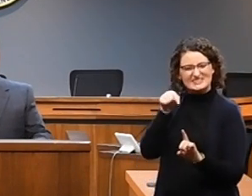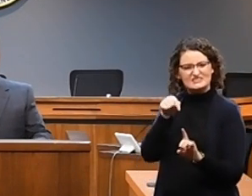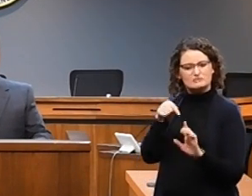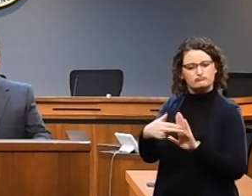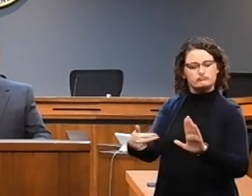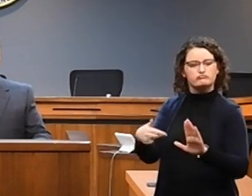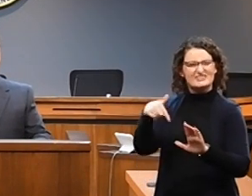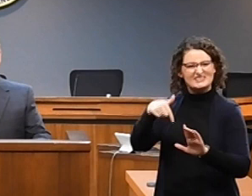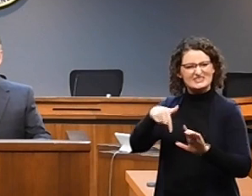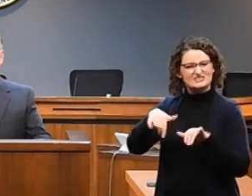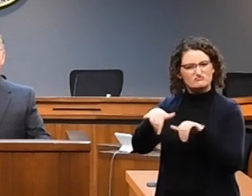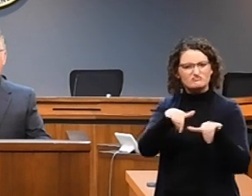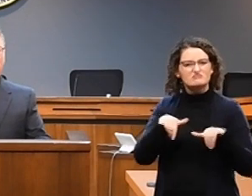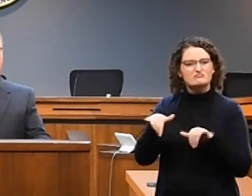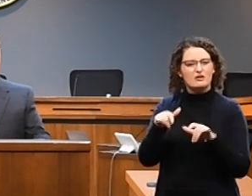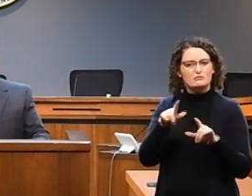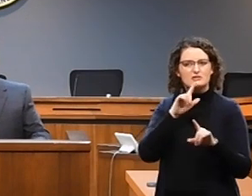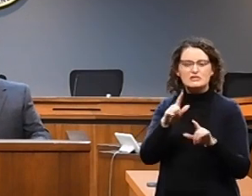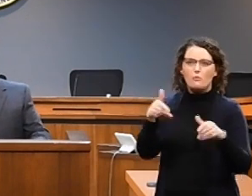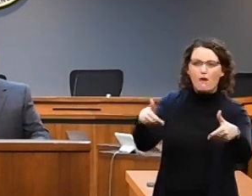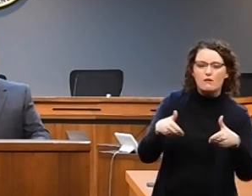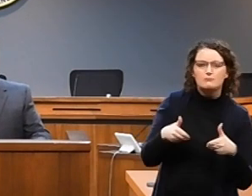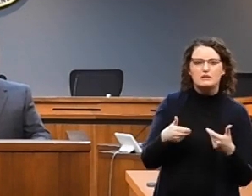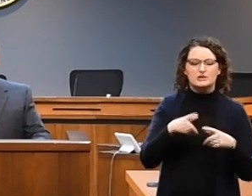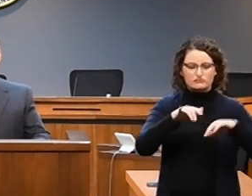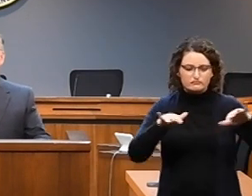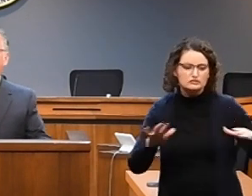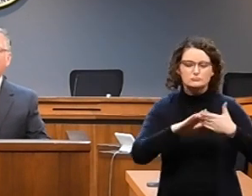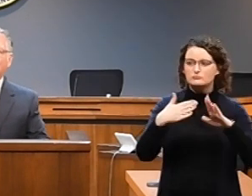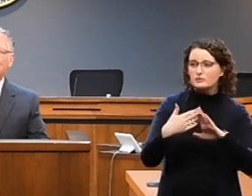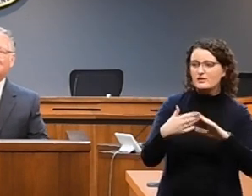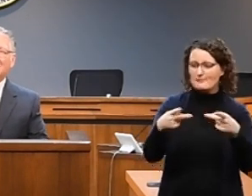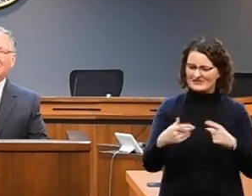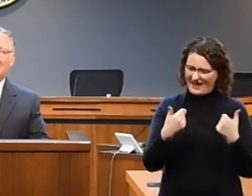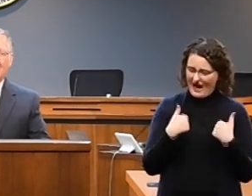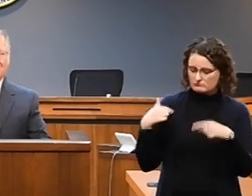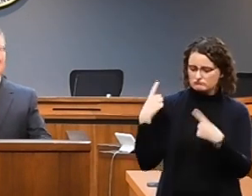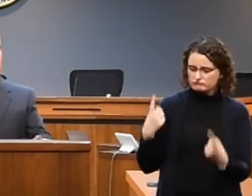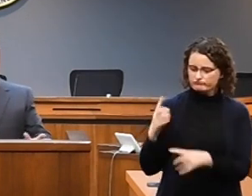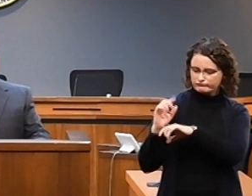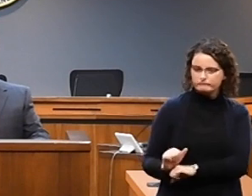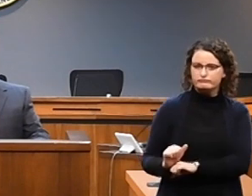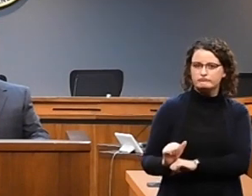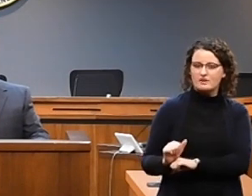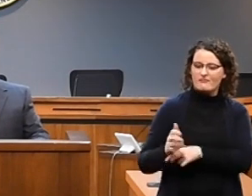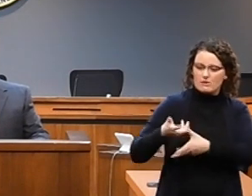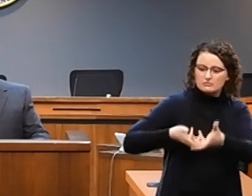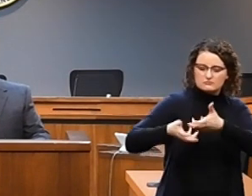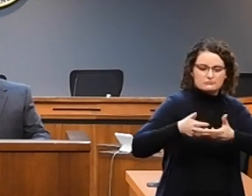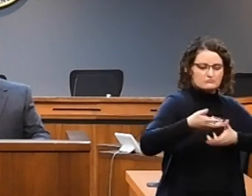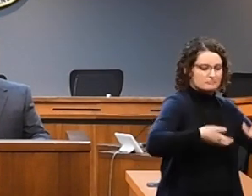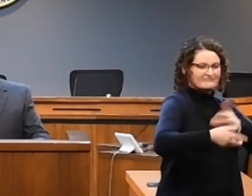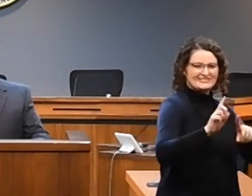region as a welcoming and diverse community, as a place that had a history of engagement between the